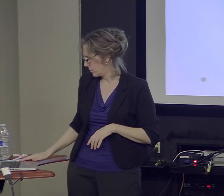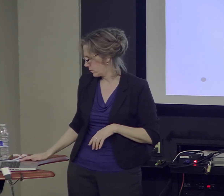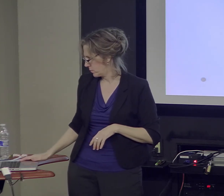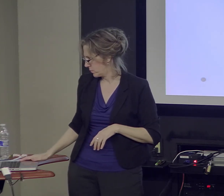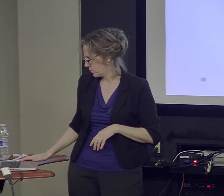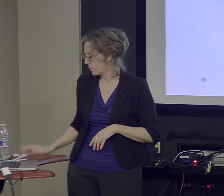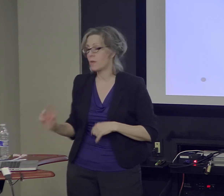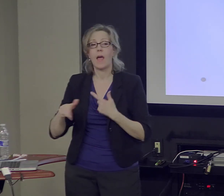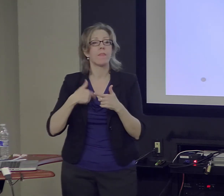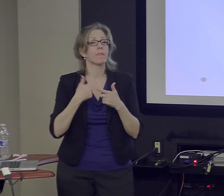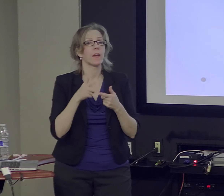and what it meant to them.